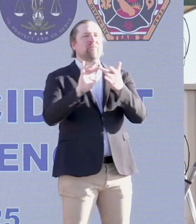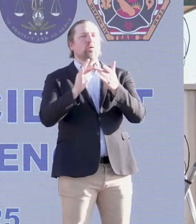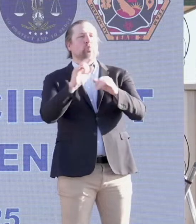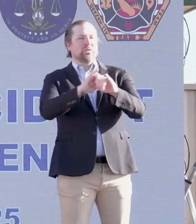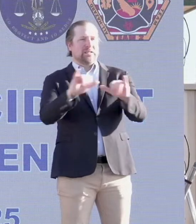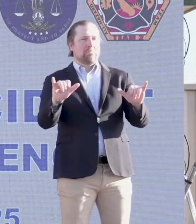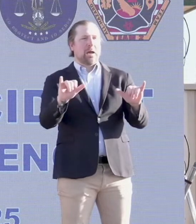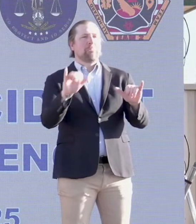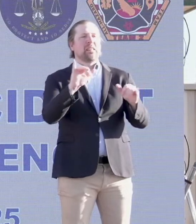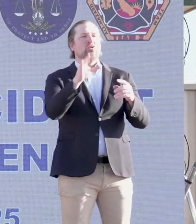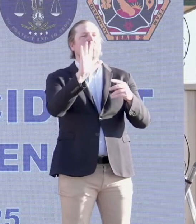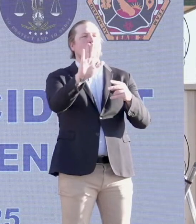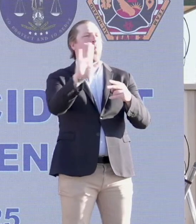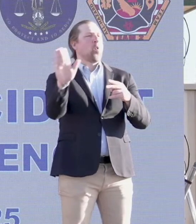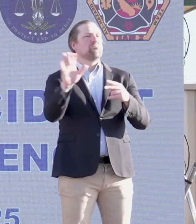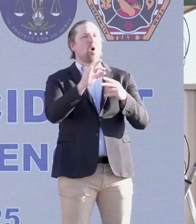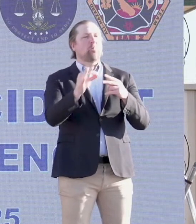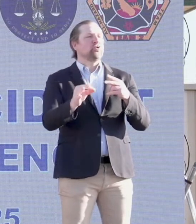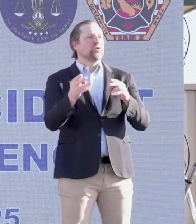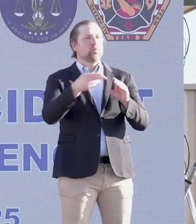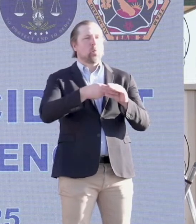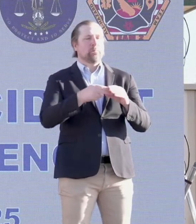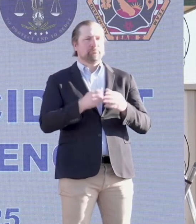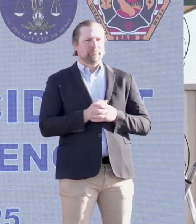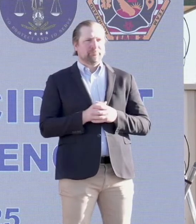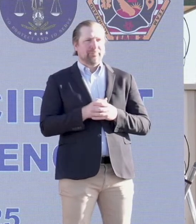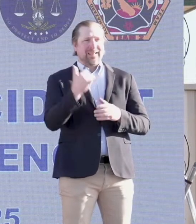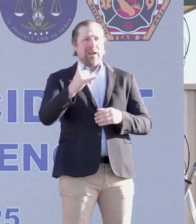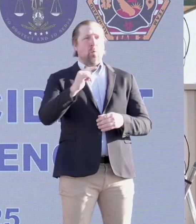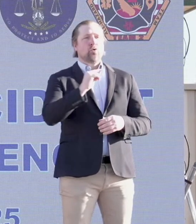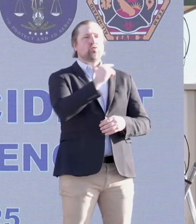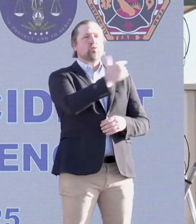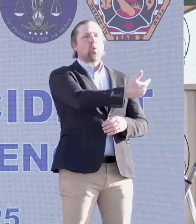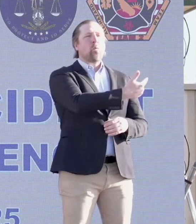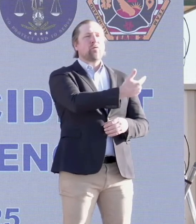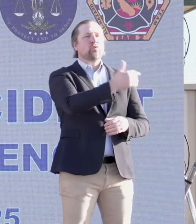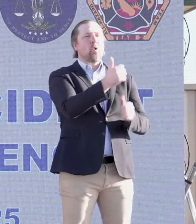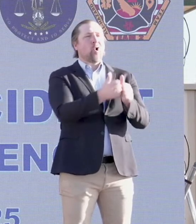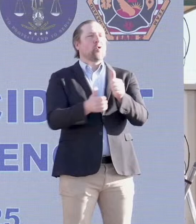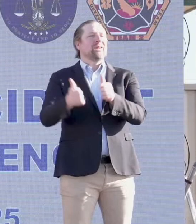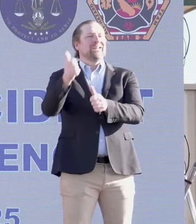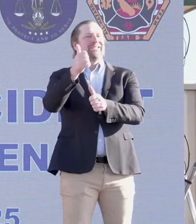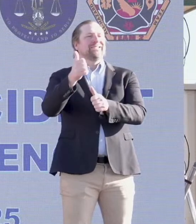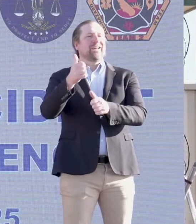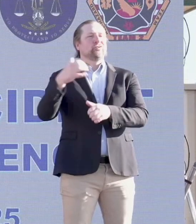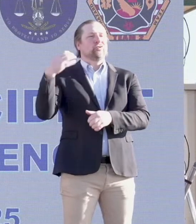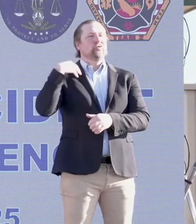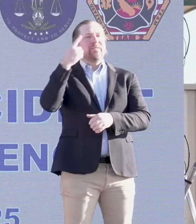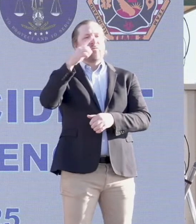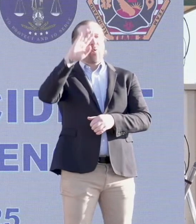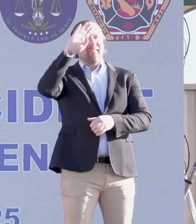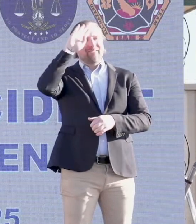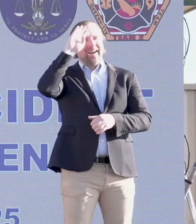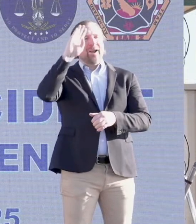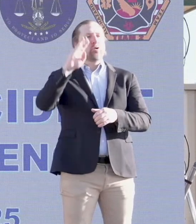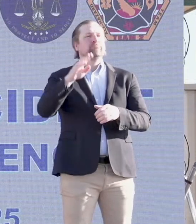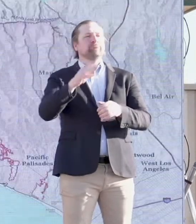virtual option as well. I'm going to turn it over to our operations section chief for a fire operational briefing.